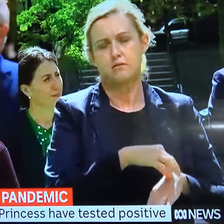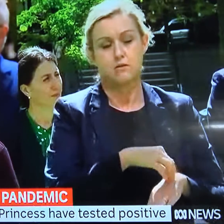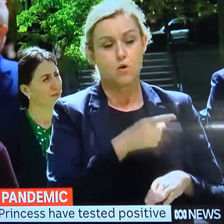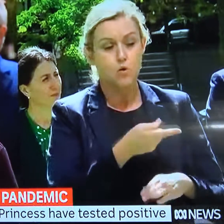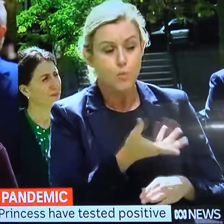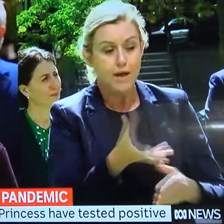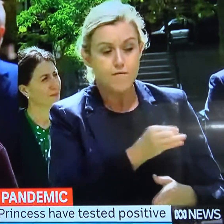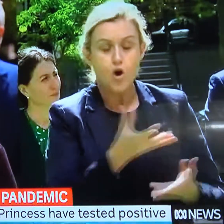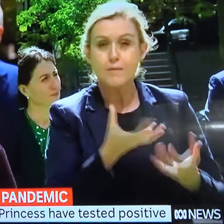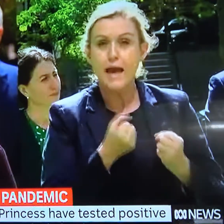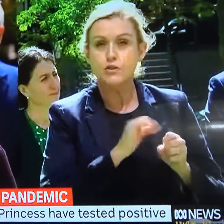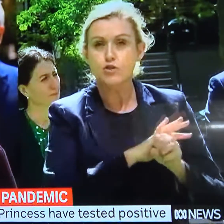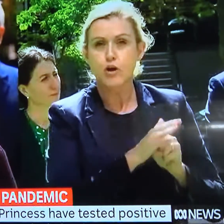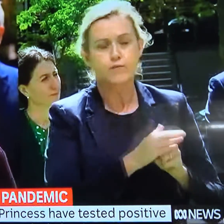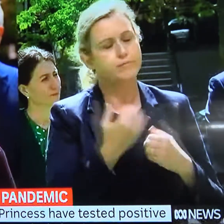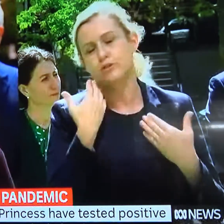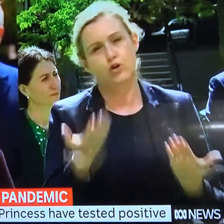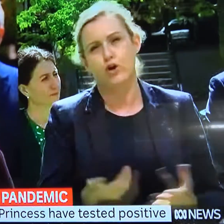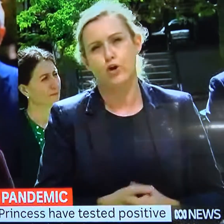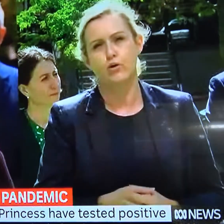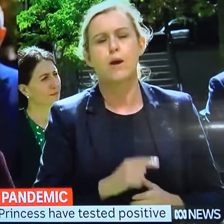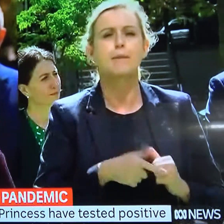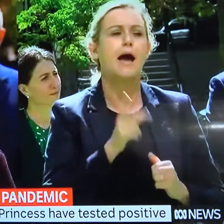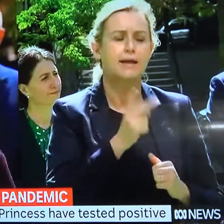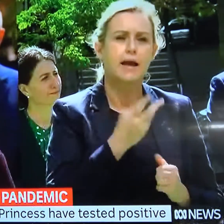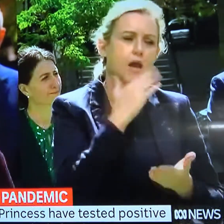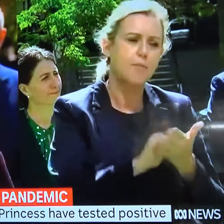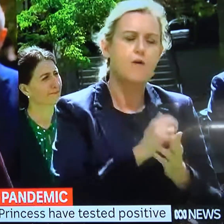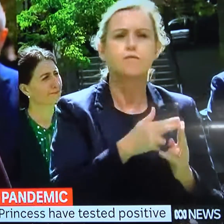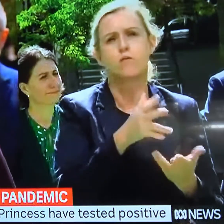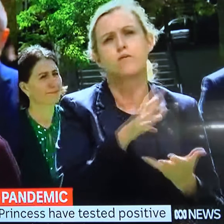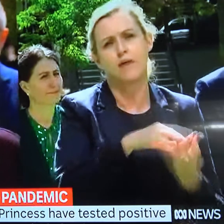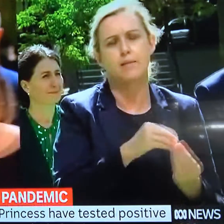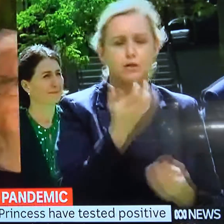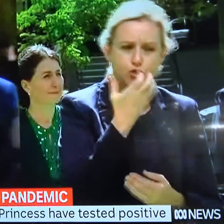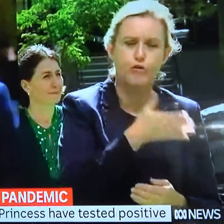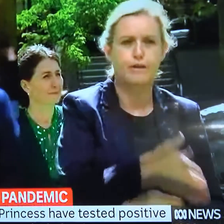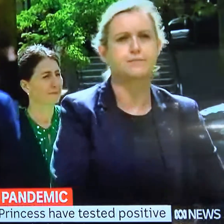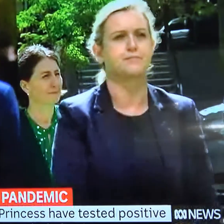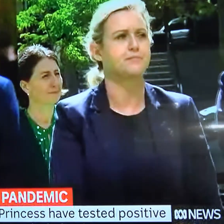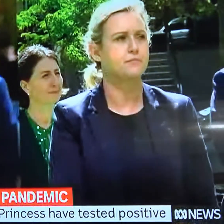infection is unknown, and let me express my condolences to her family at this difficult time.